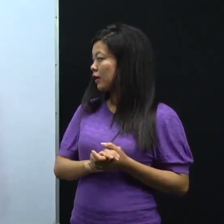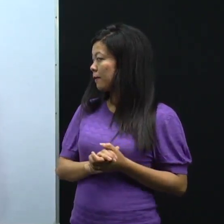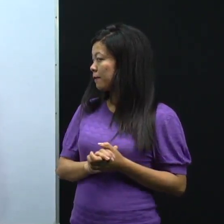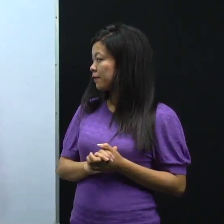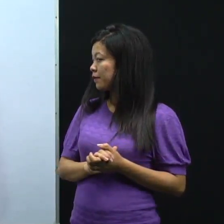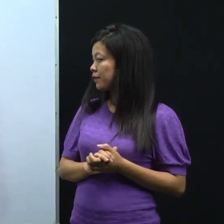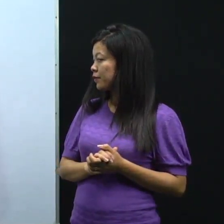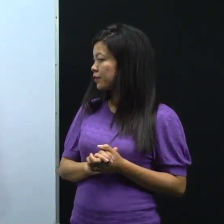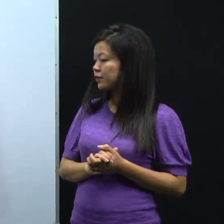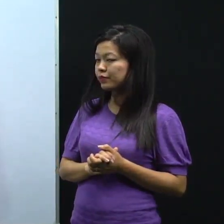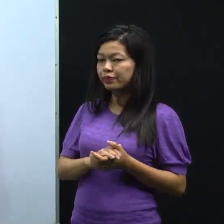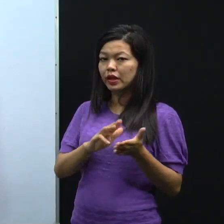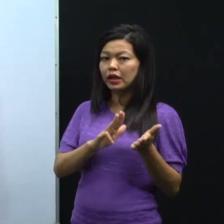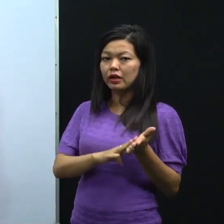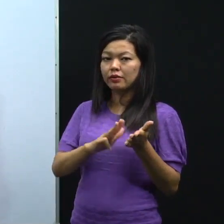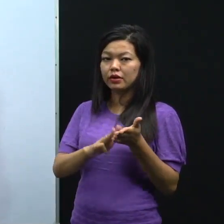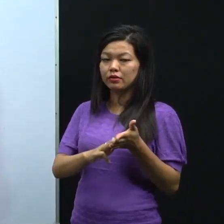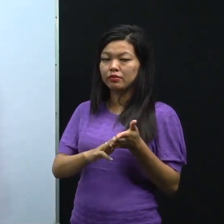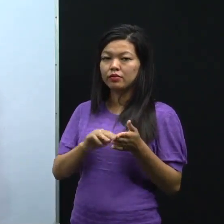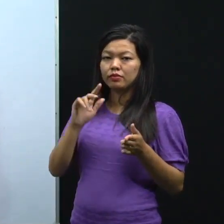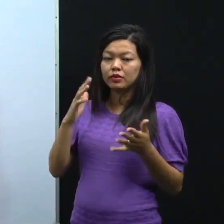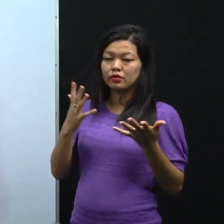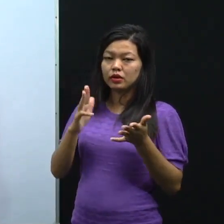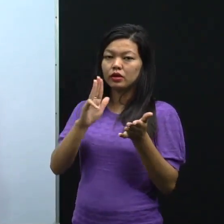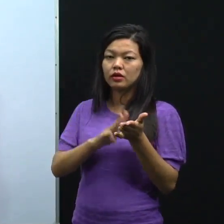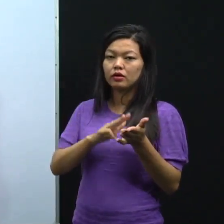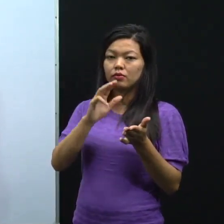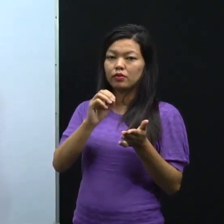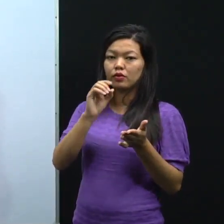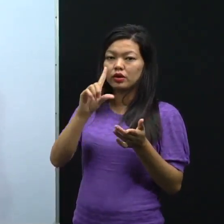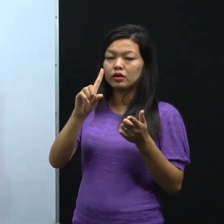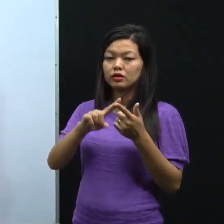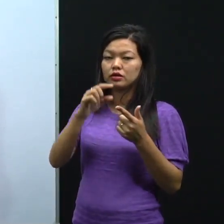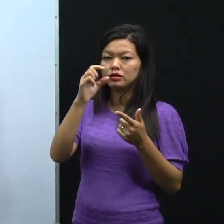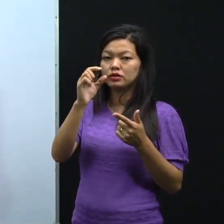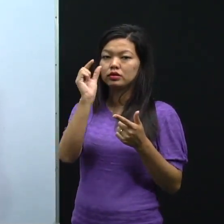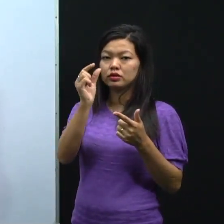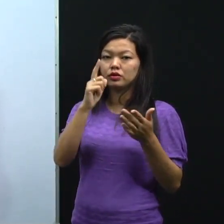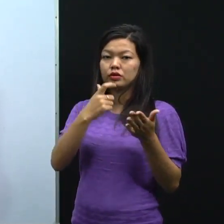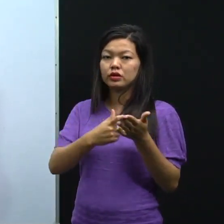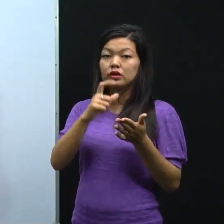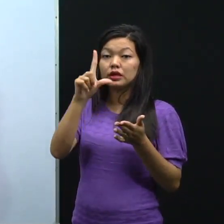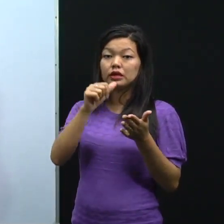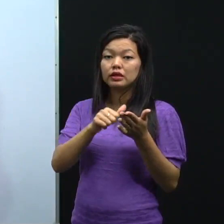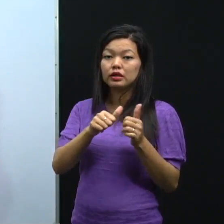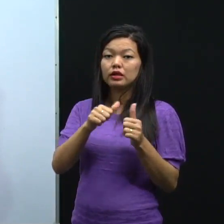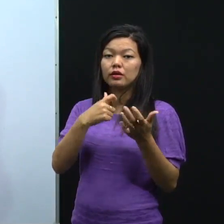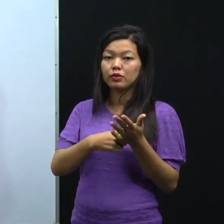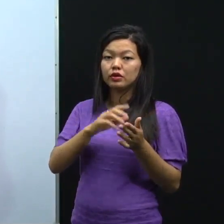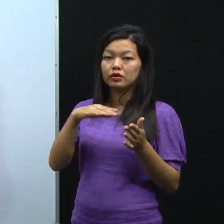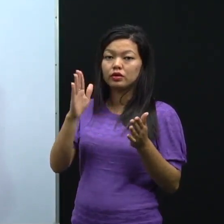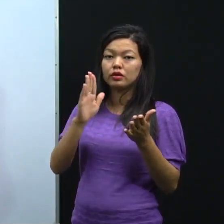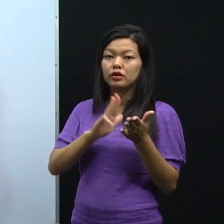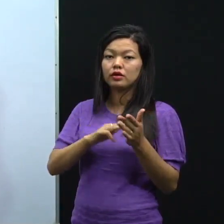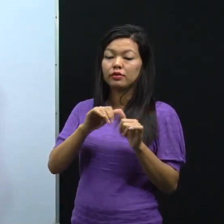the molar mass, that is, I've written mm, okay, this means the molecular mass would be, we'll take for water,